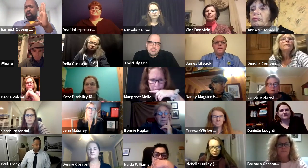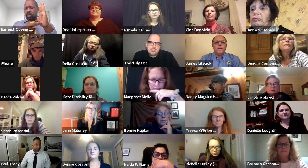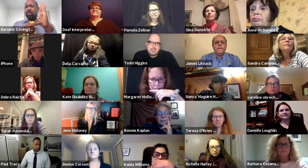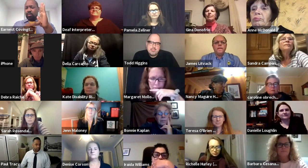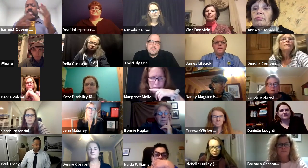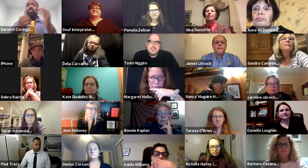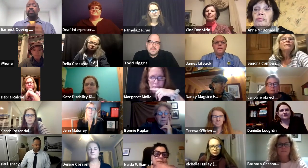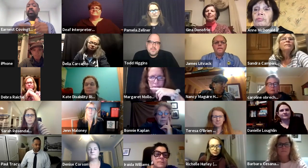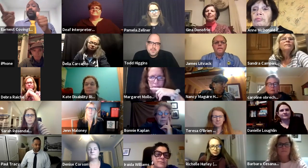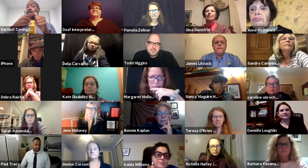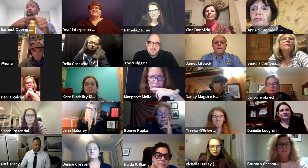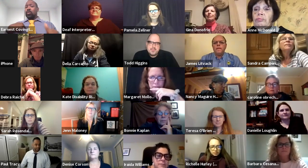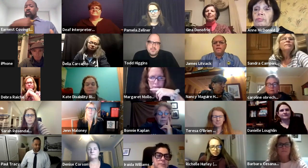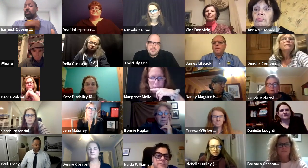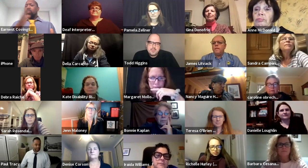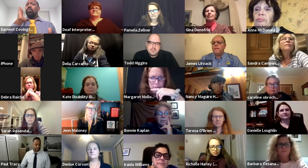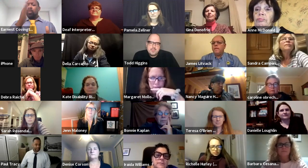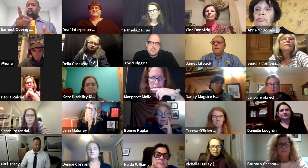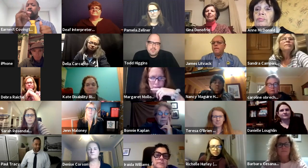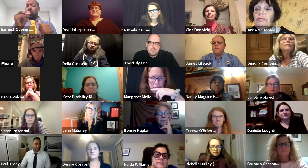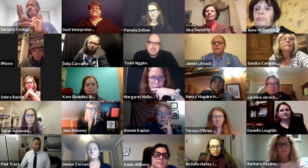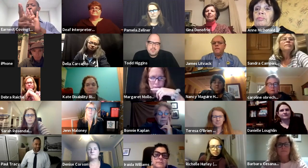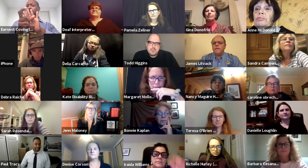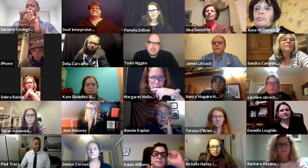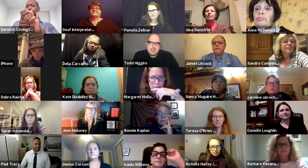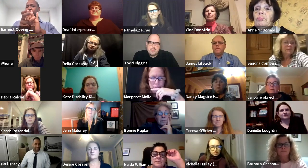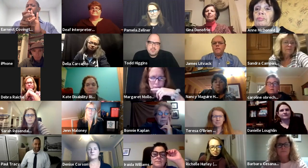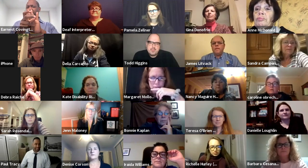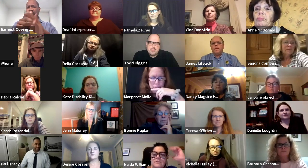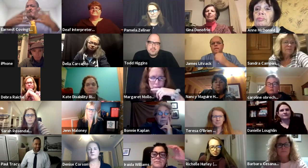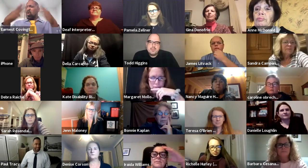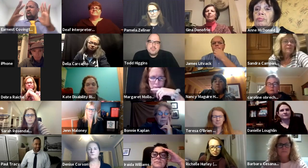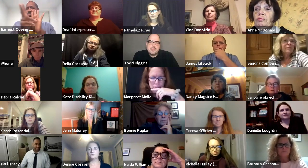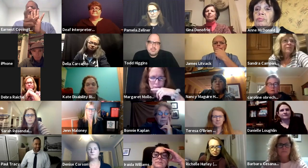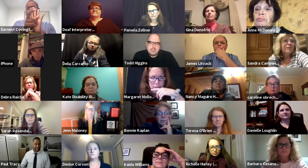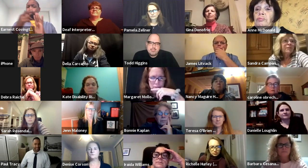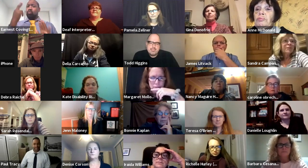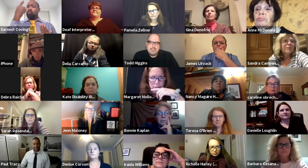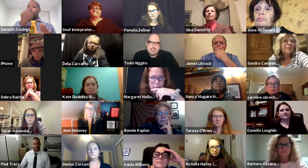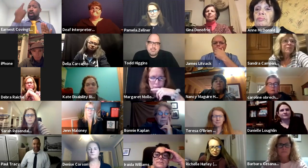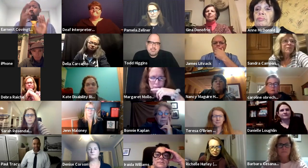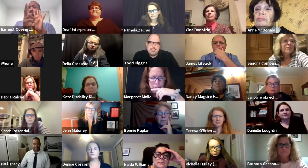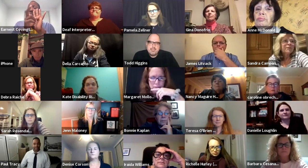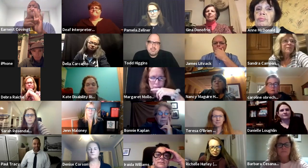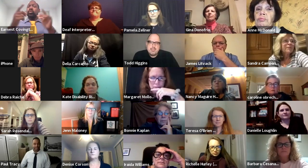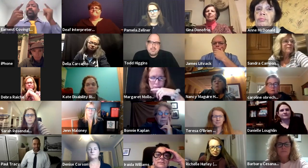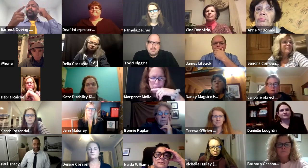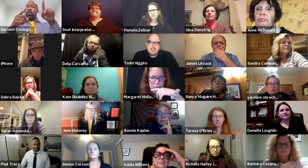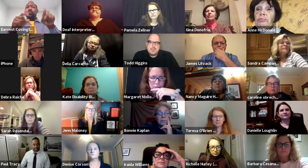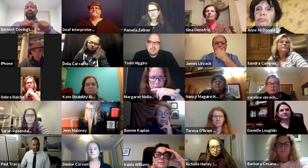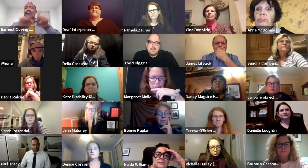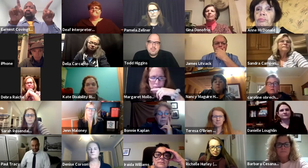of comments about Zoom and how we typically operate. We'll be providing certified